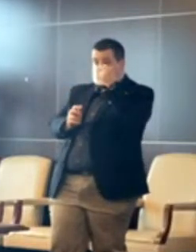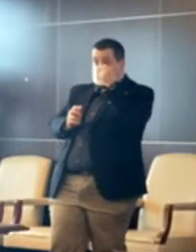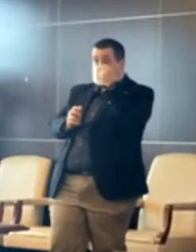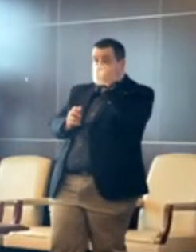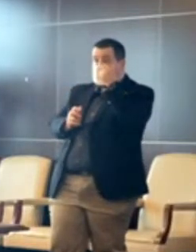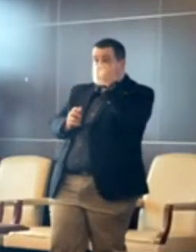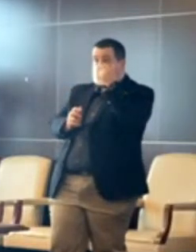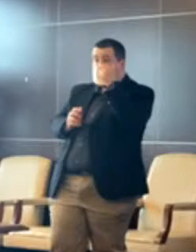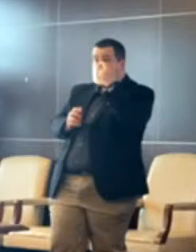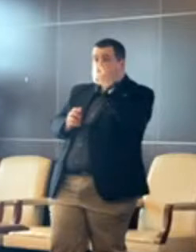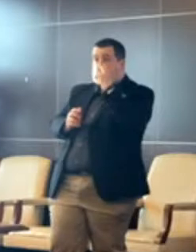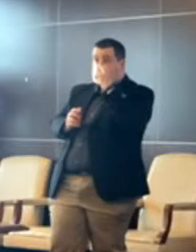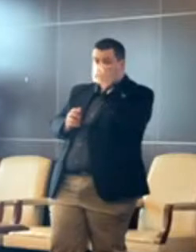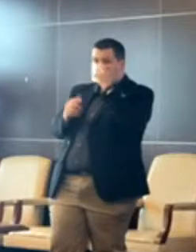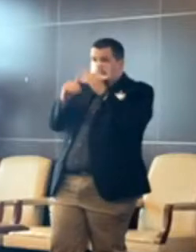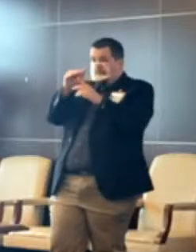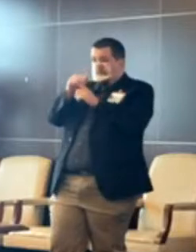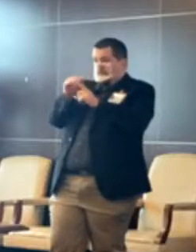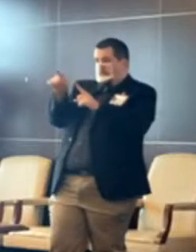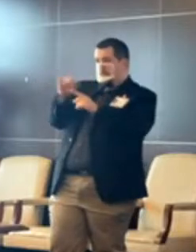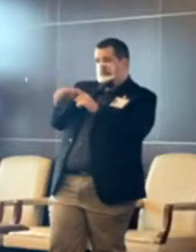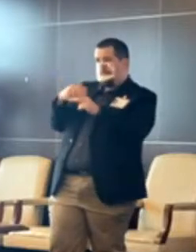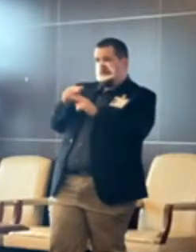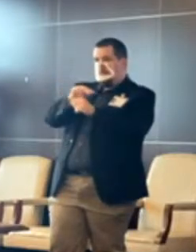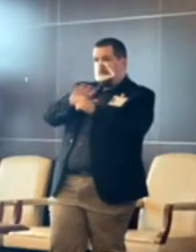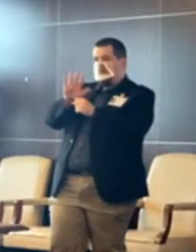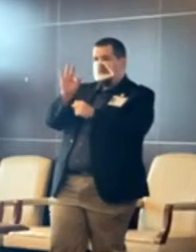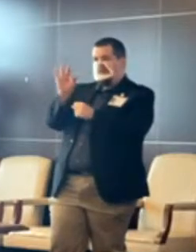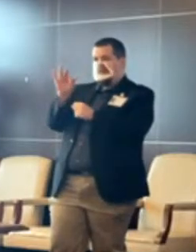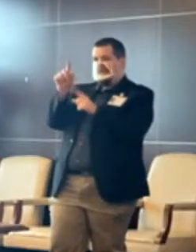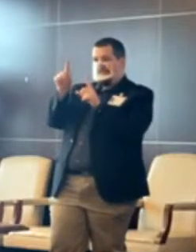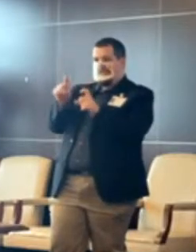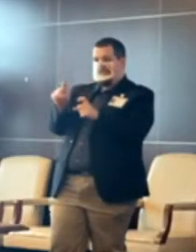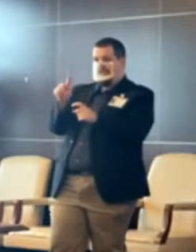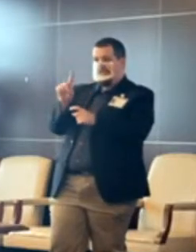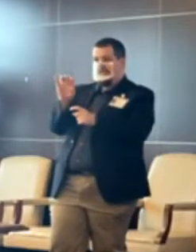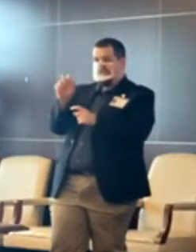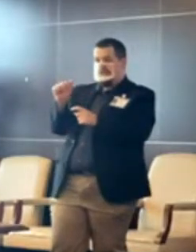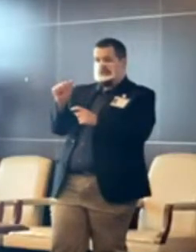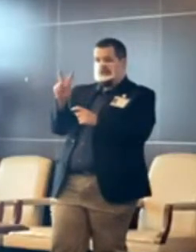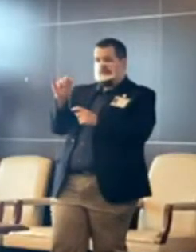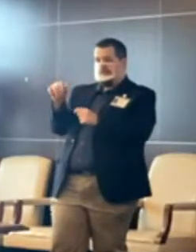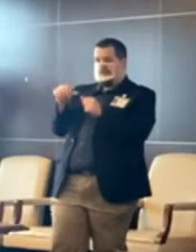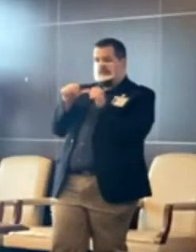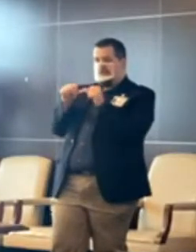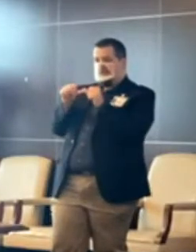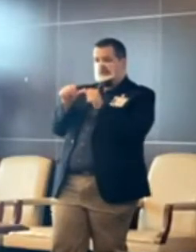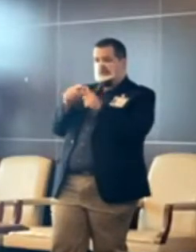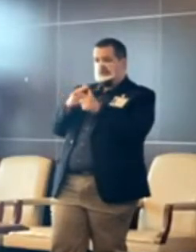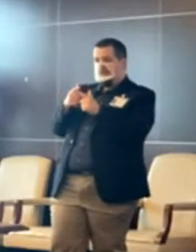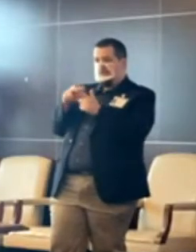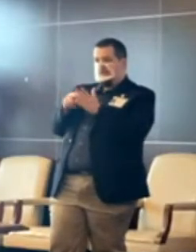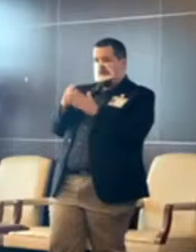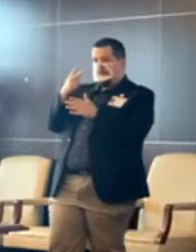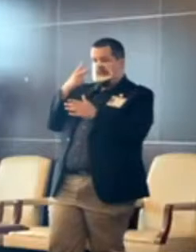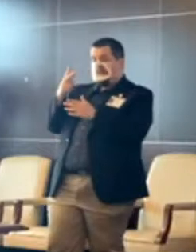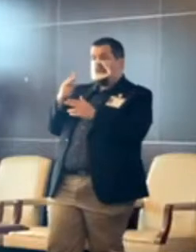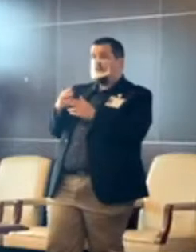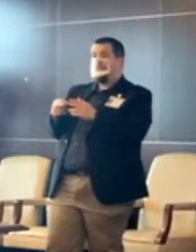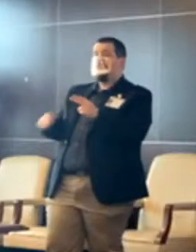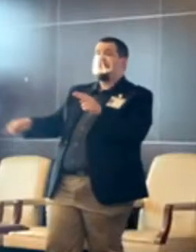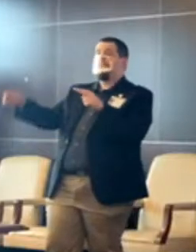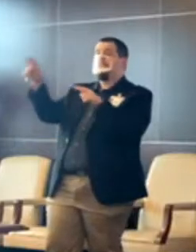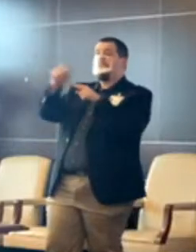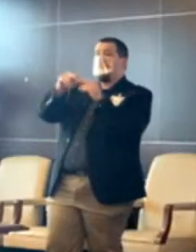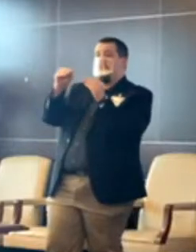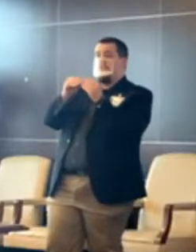Before we wrap up our comments, I do want to remind y'all about COVID-19 testing. As the Delta variant increases, that means we have seen a significant